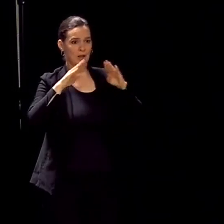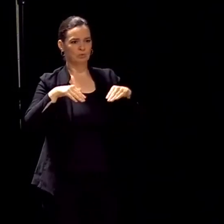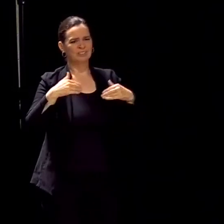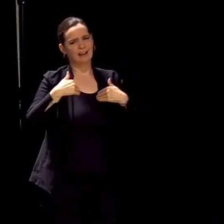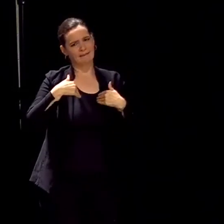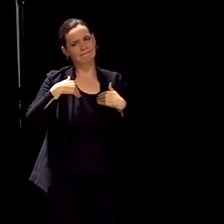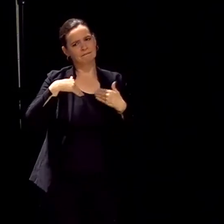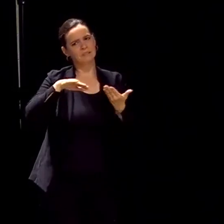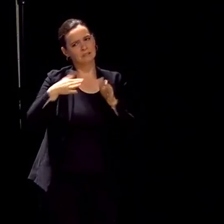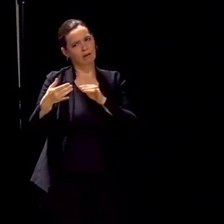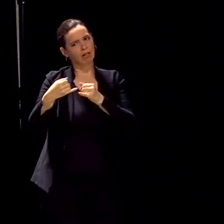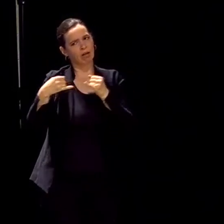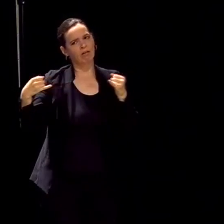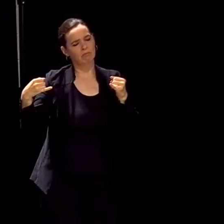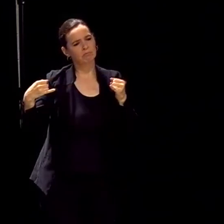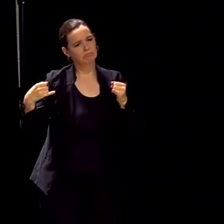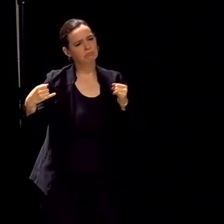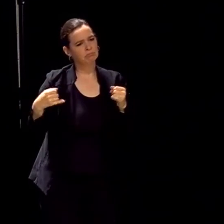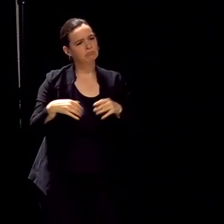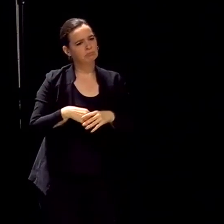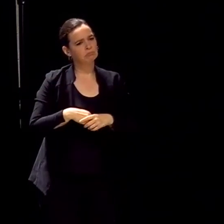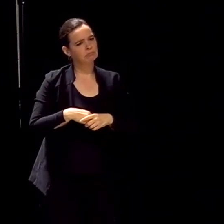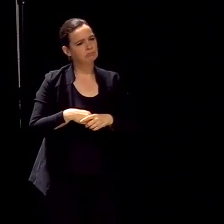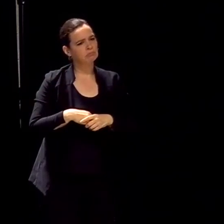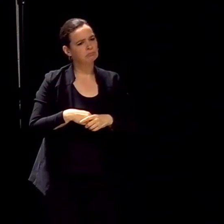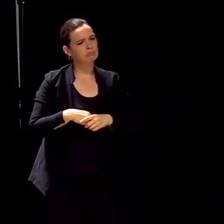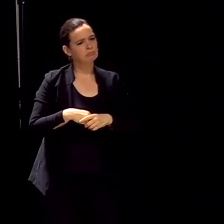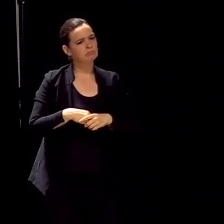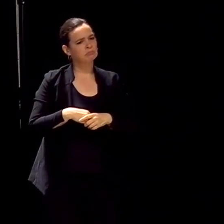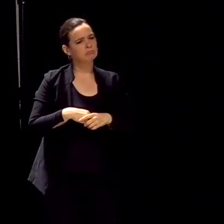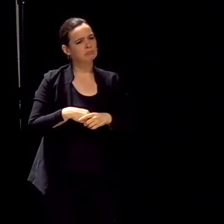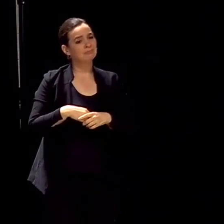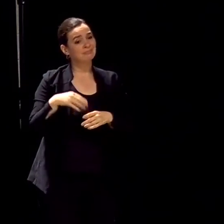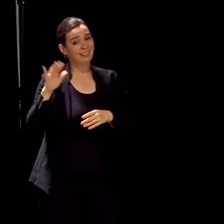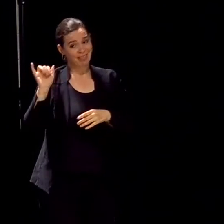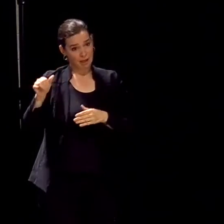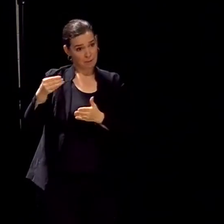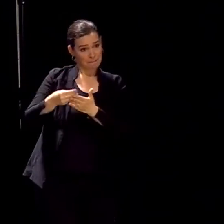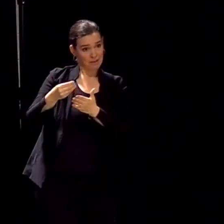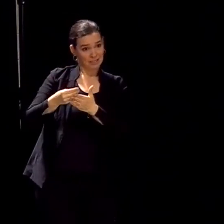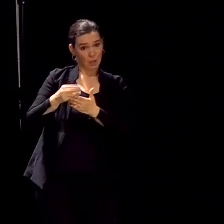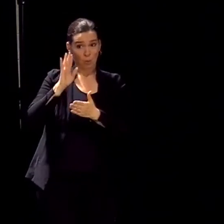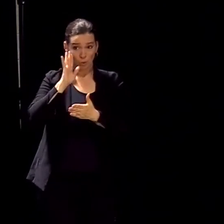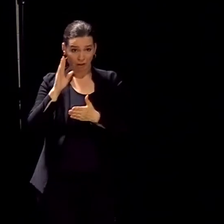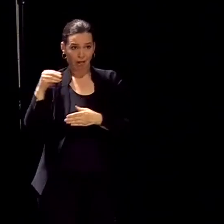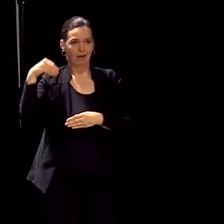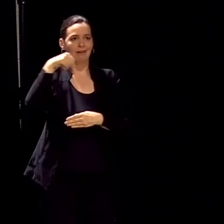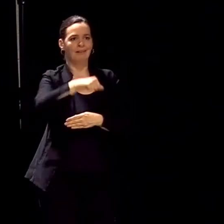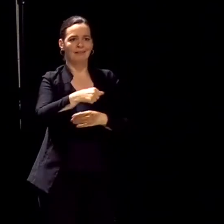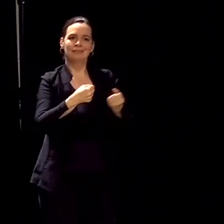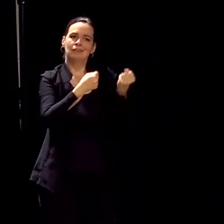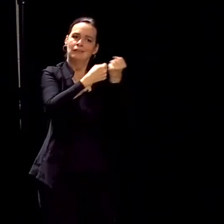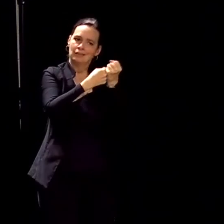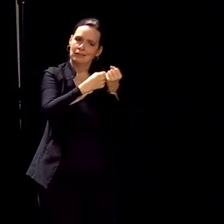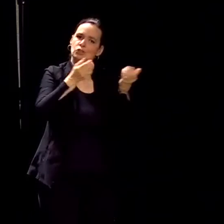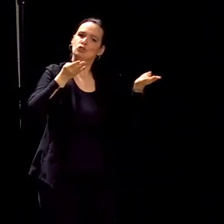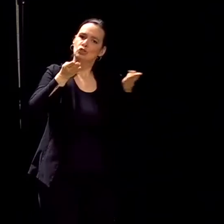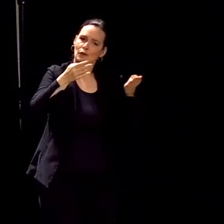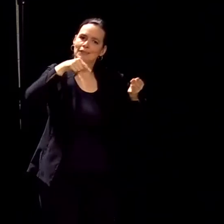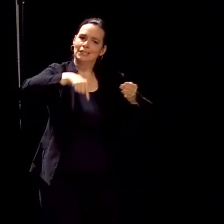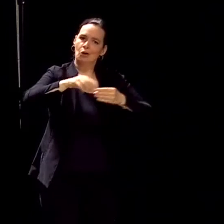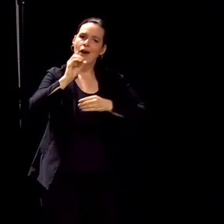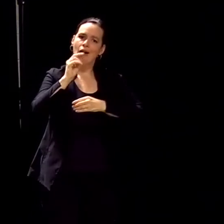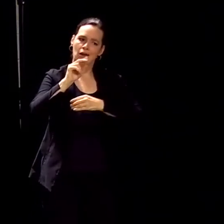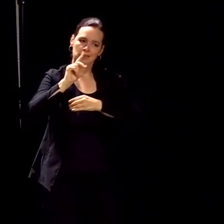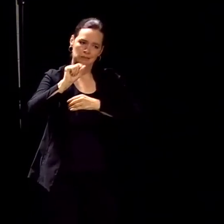it was successful because that's money that goes back in to pay for the types of things we're talking about. Yeah, they recouped all of the back tax money